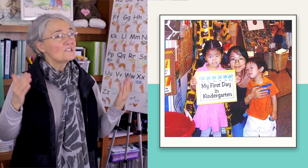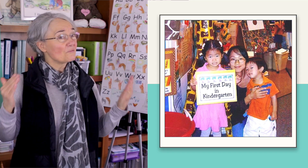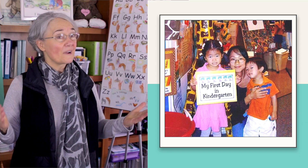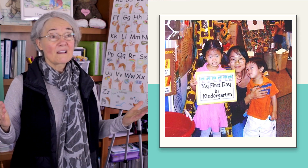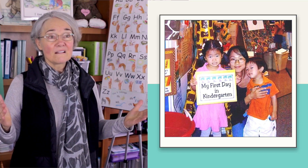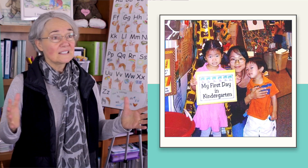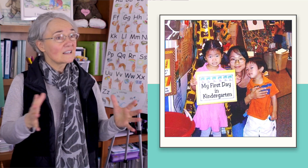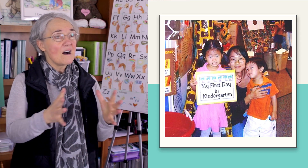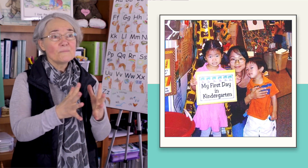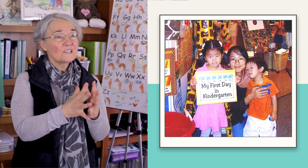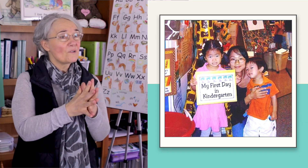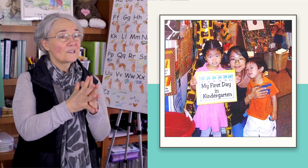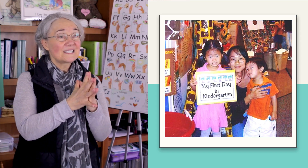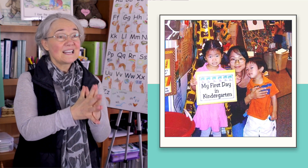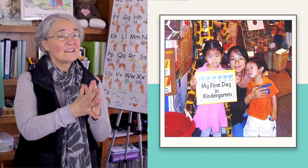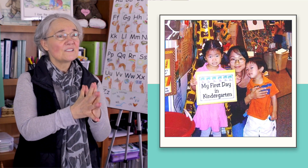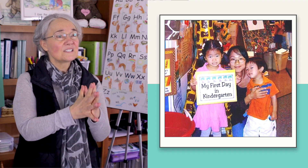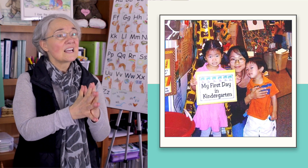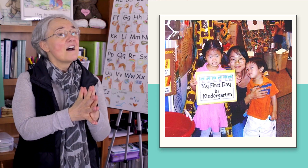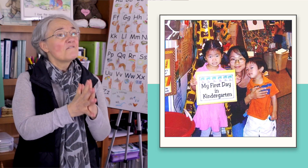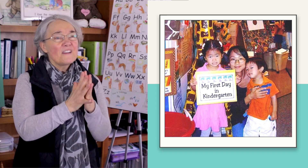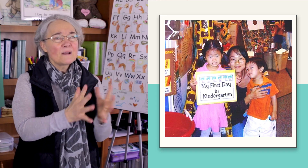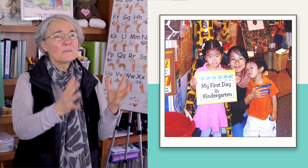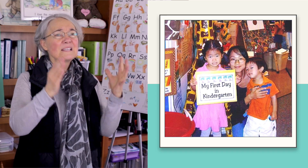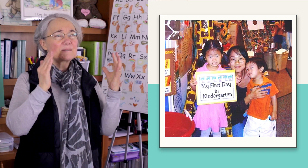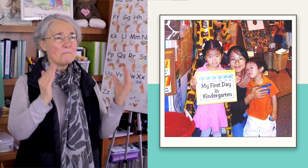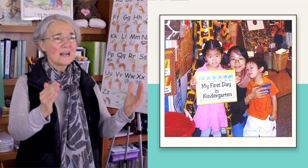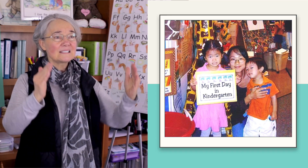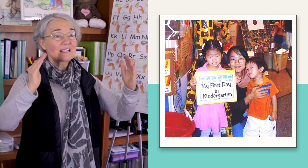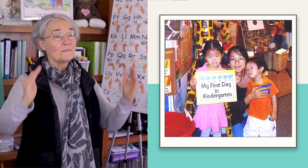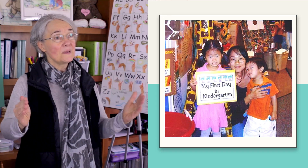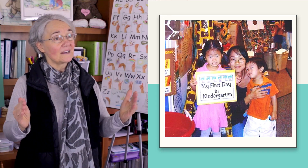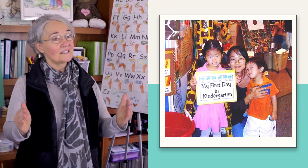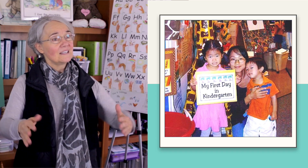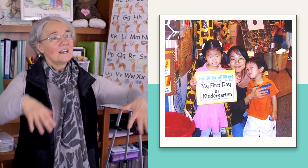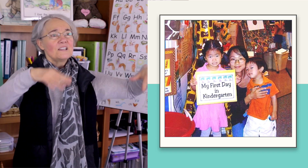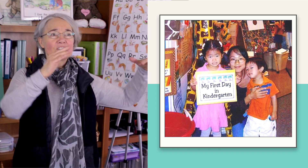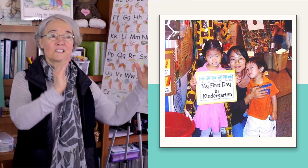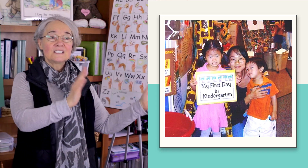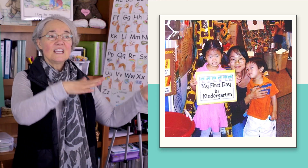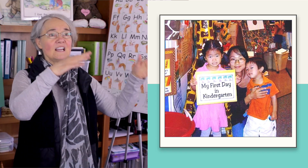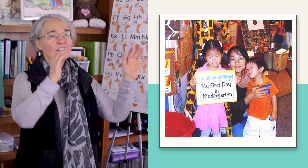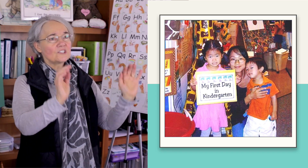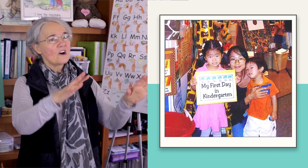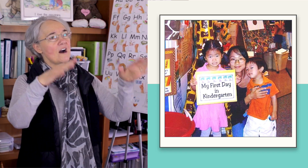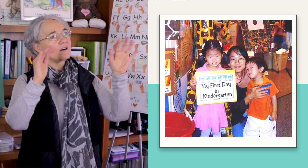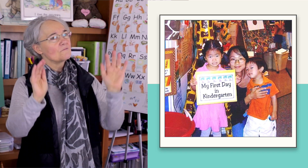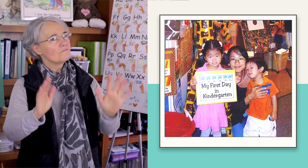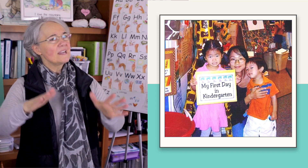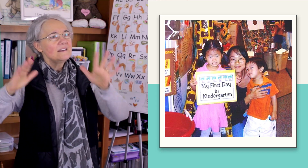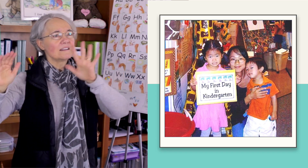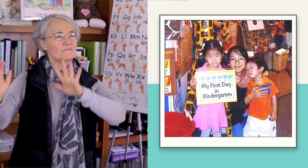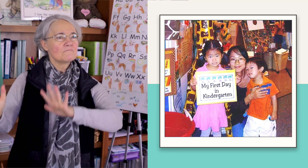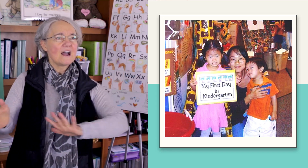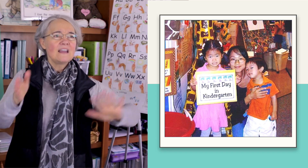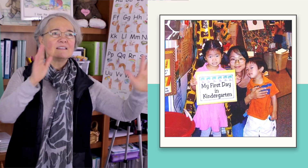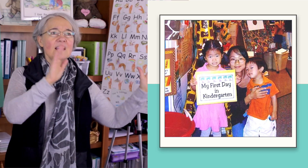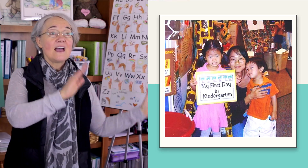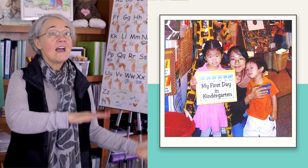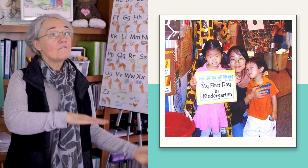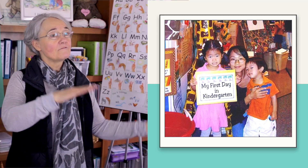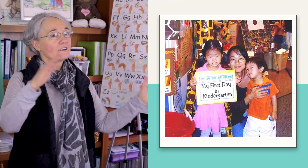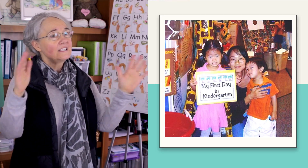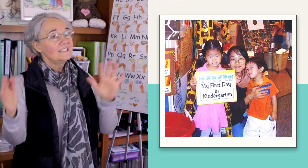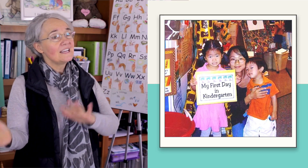To reach rigorous Common Core standards, families must commit to sing, talk, read, and